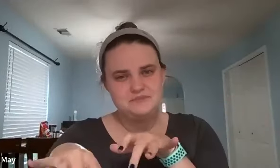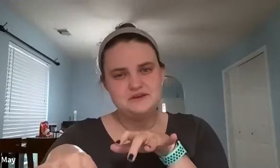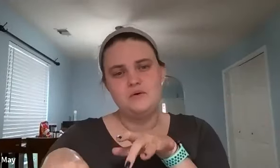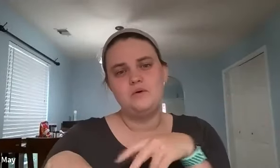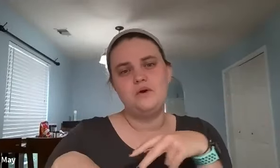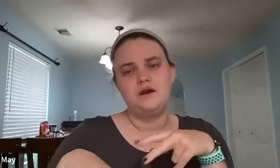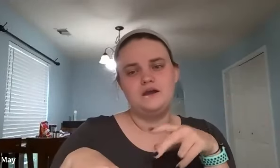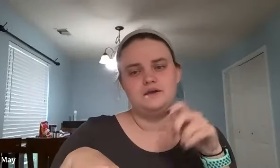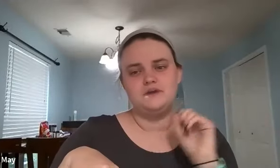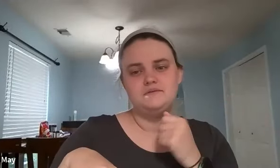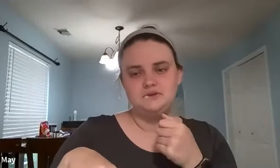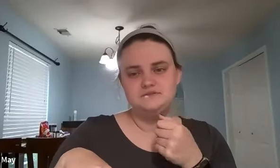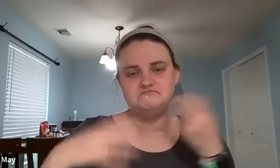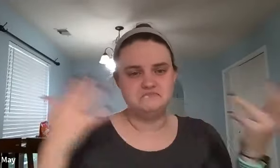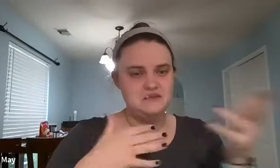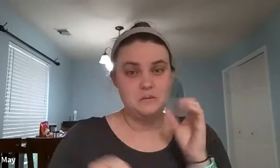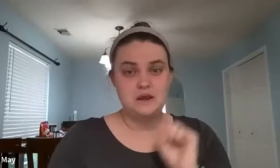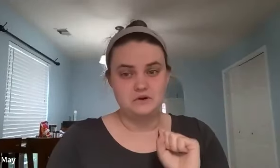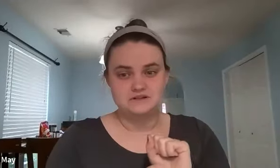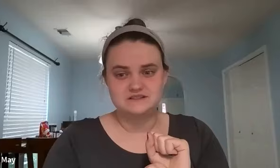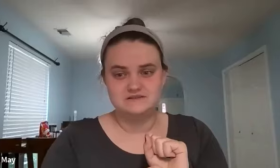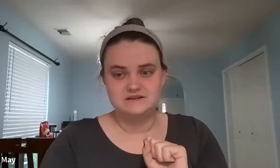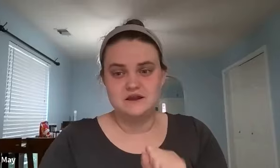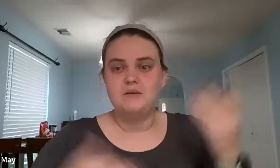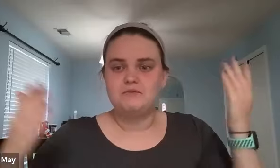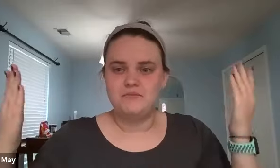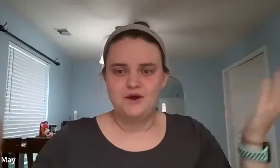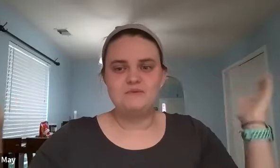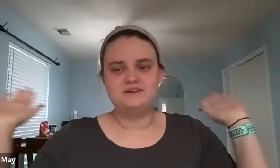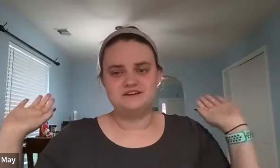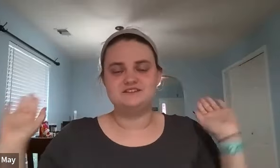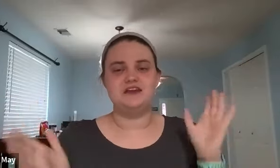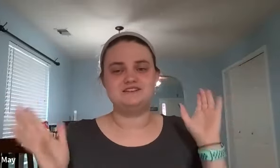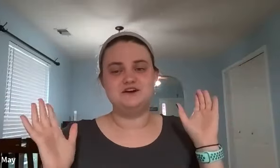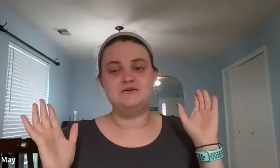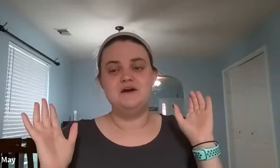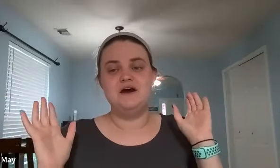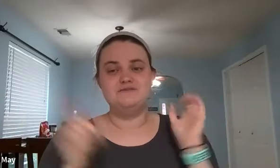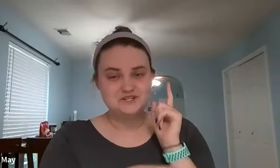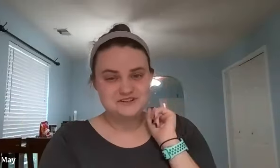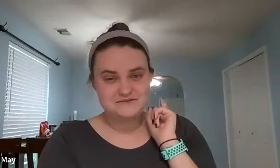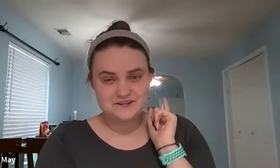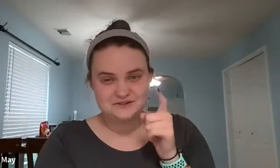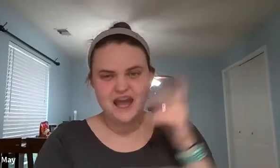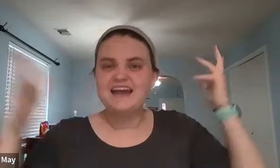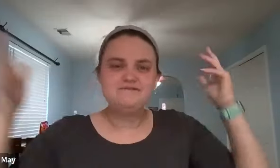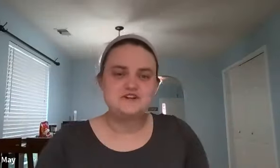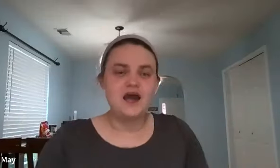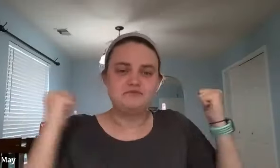it or unmute. Either one works. Oh my goodness. Okay, so unfortunately for I forgot